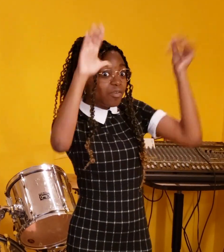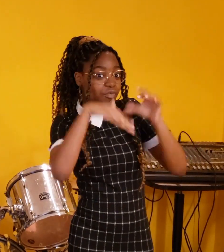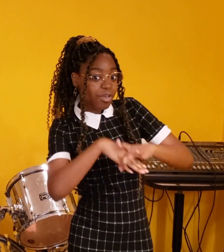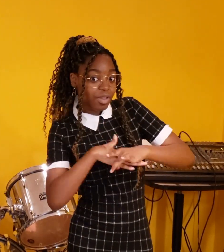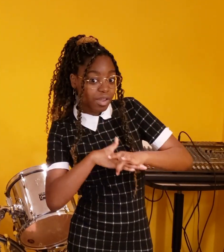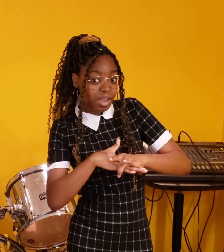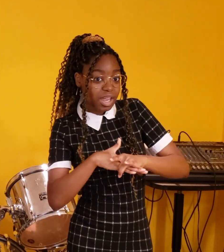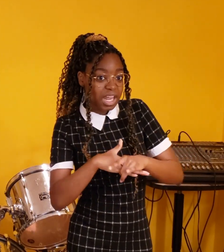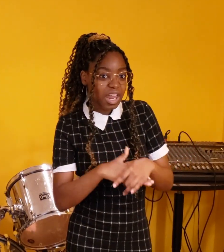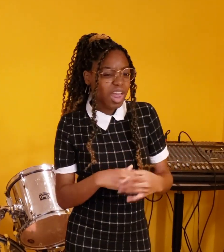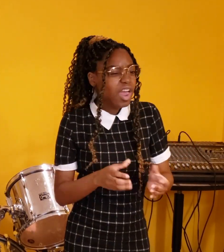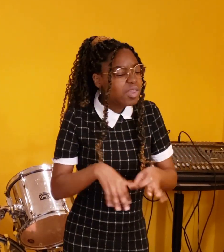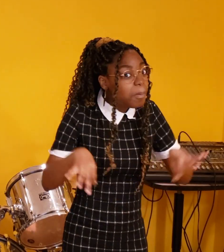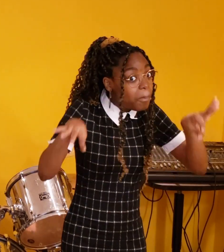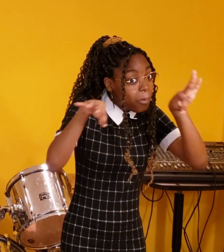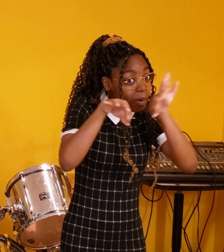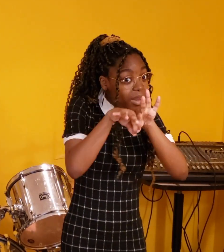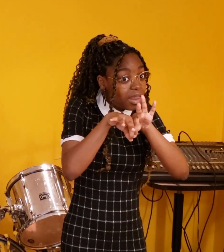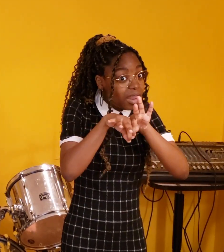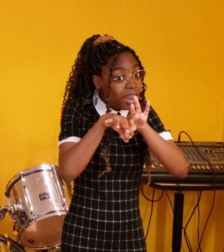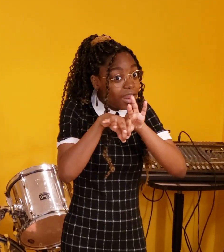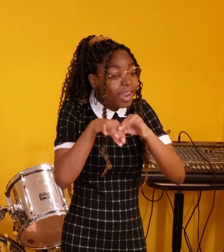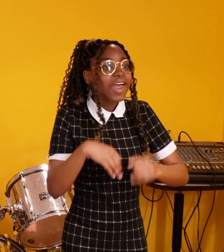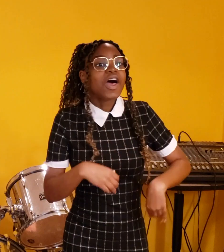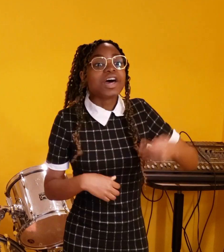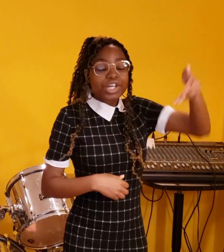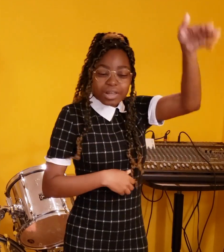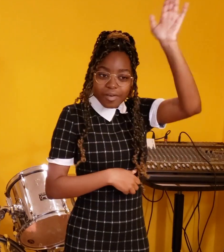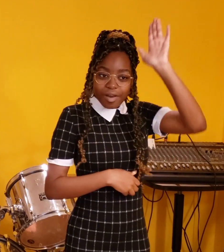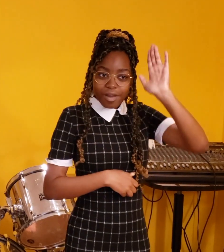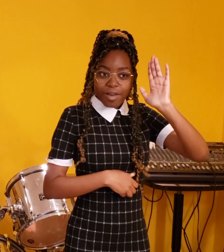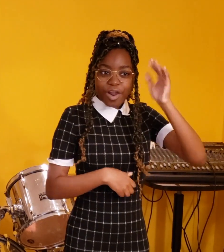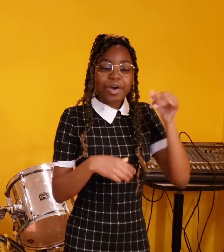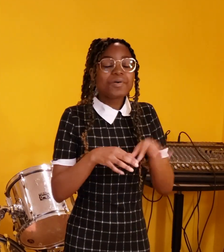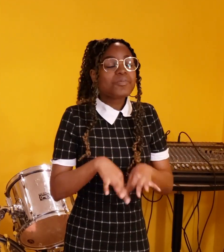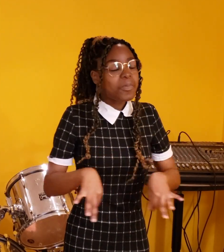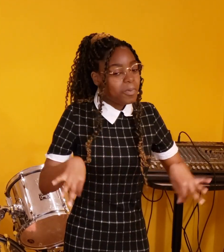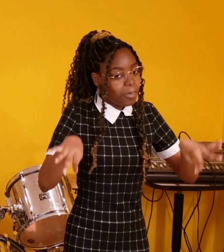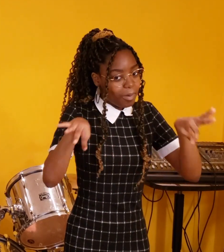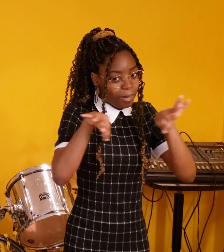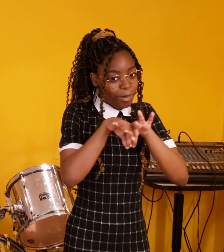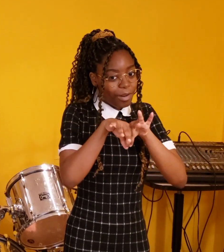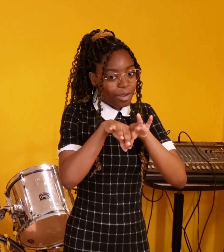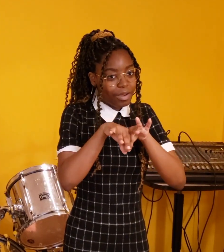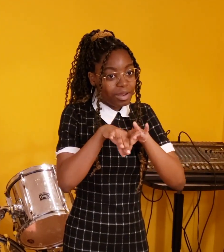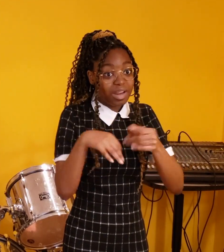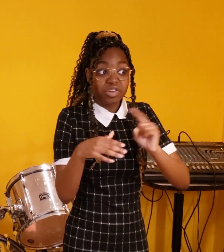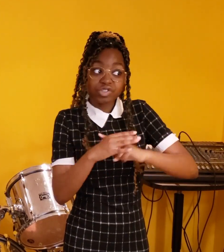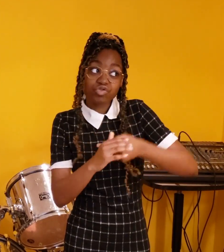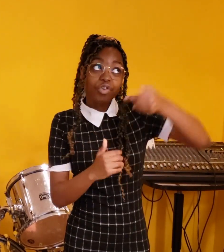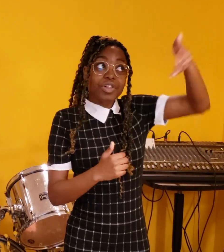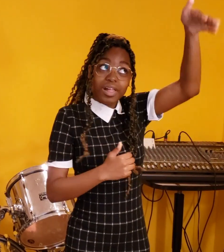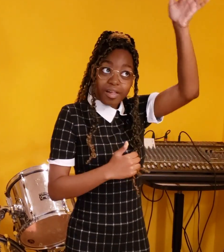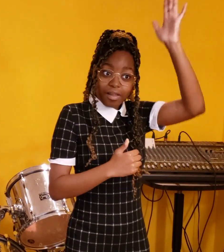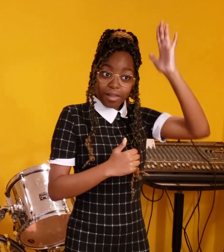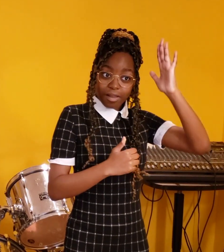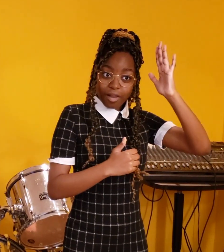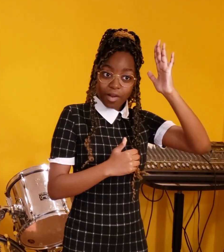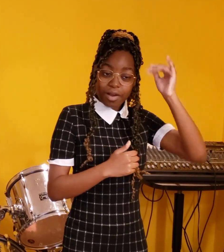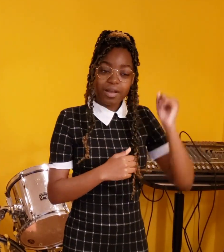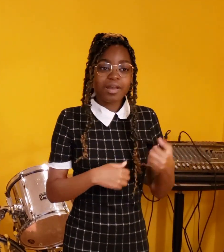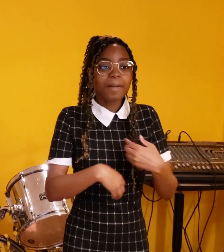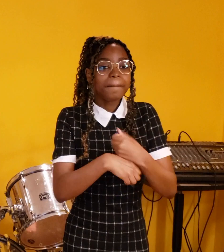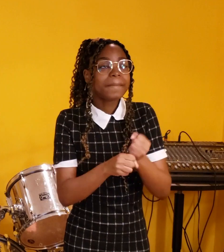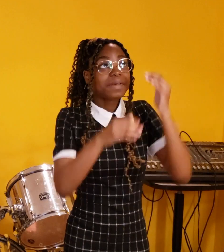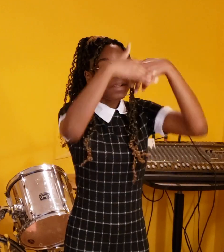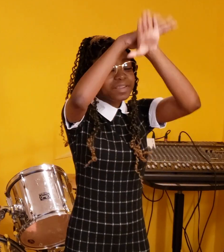is key in this verse is God. It says, in the beginning, God created the heaven and the earth. Now, the